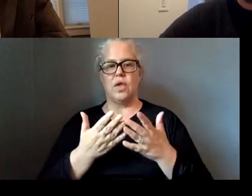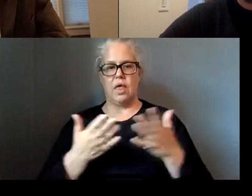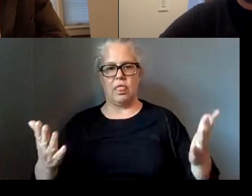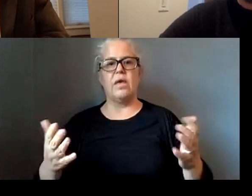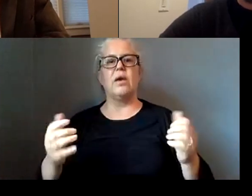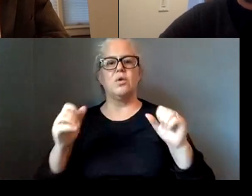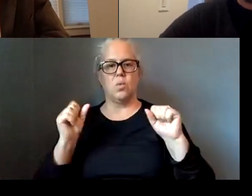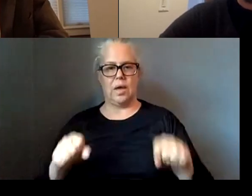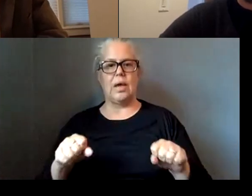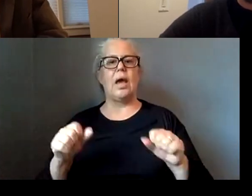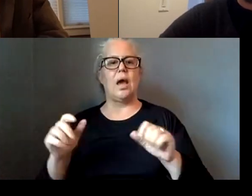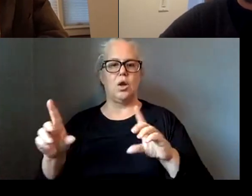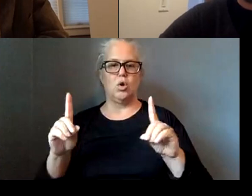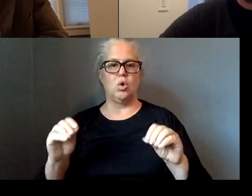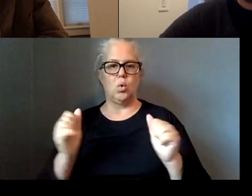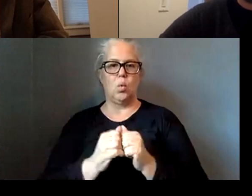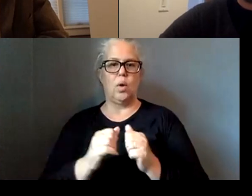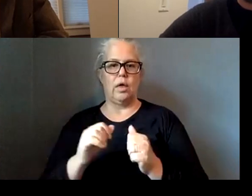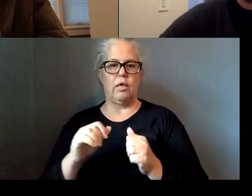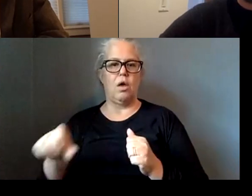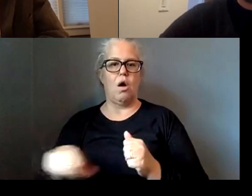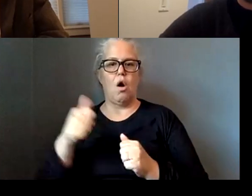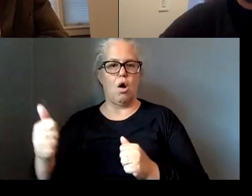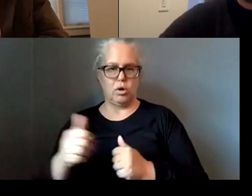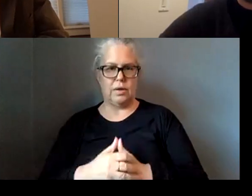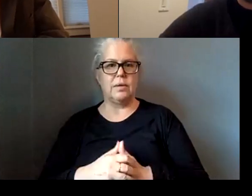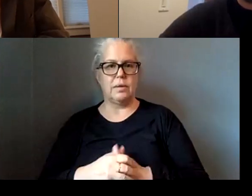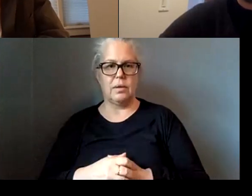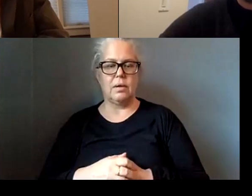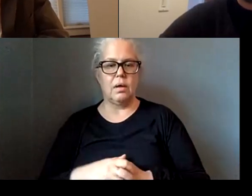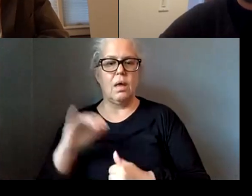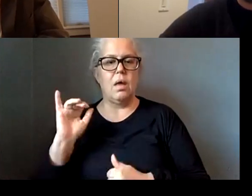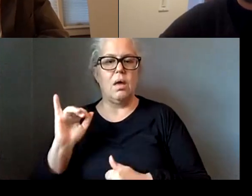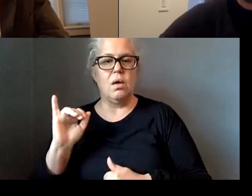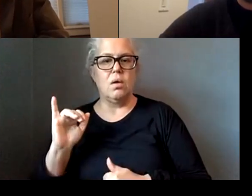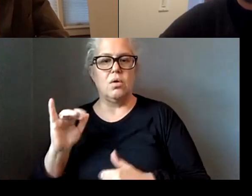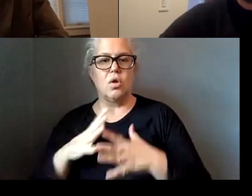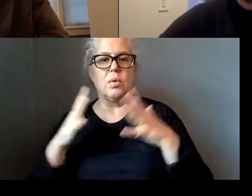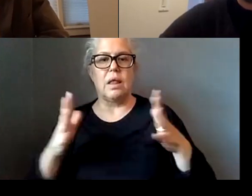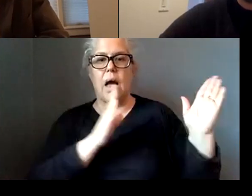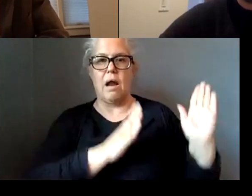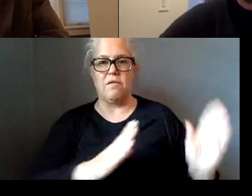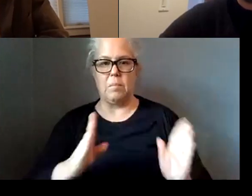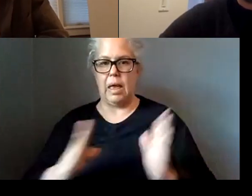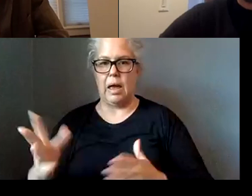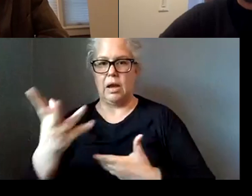then worked out the details about how we would do that. So yeah, there was a lot of planning